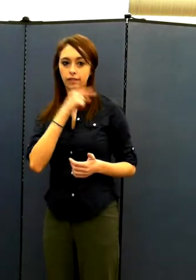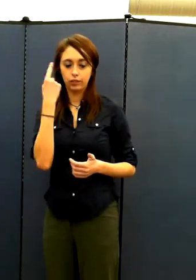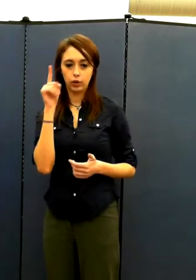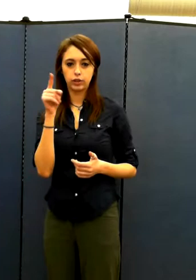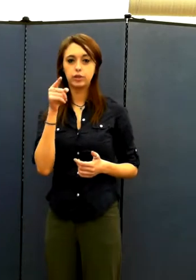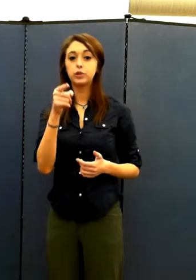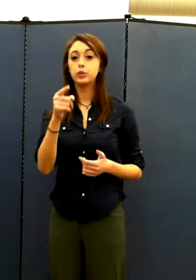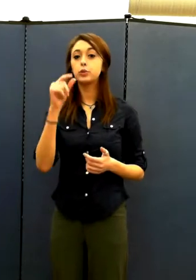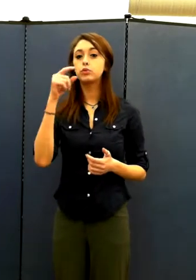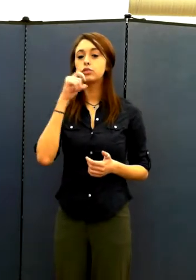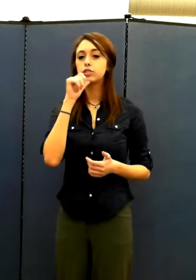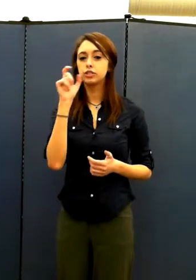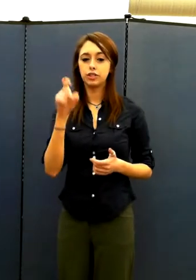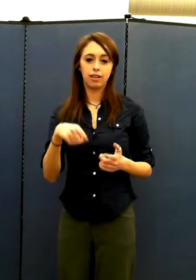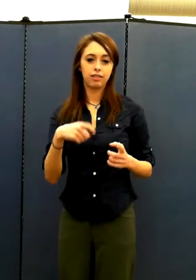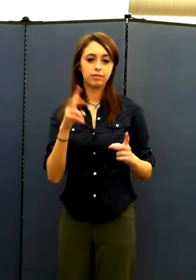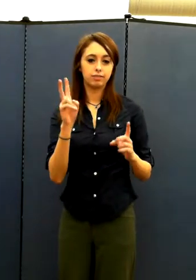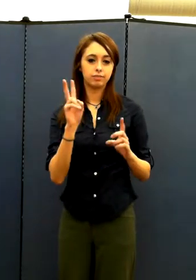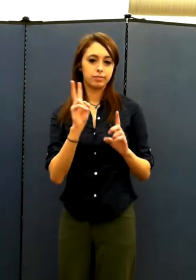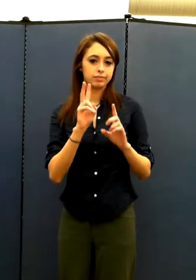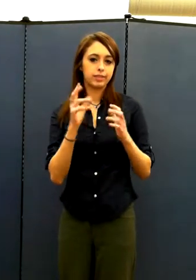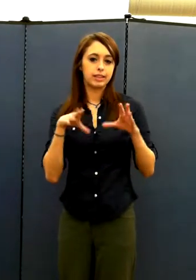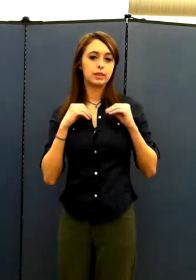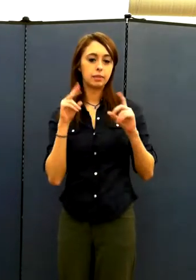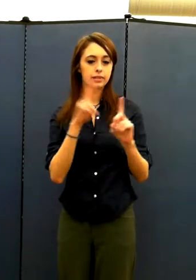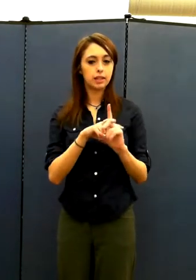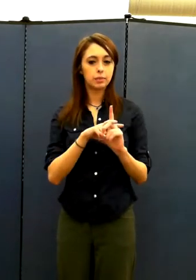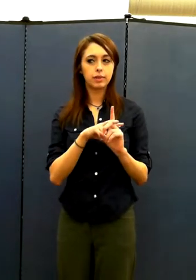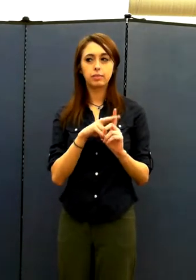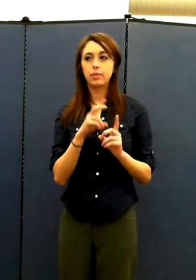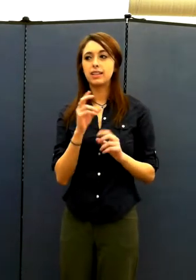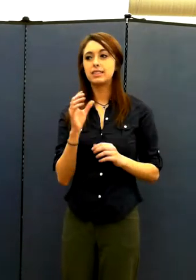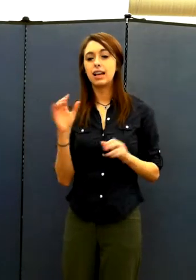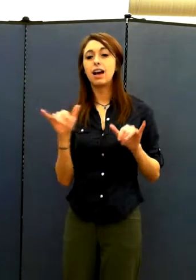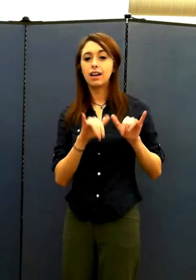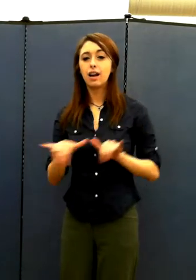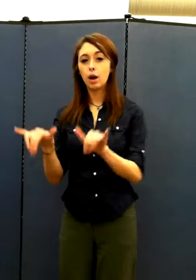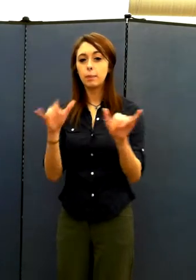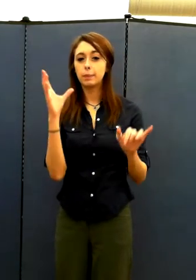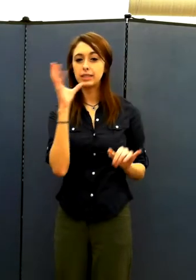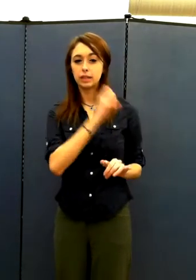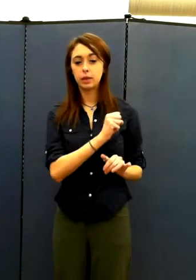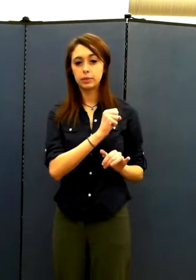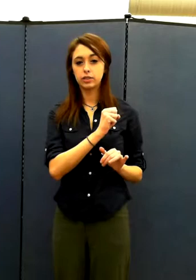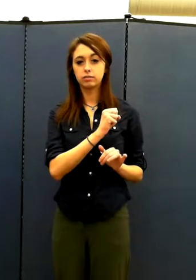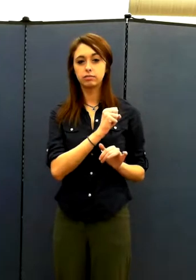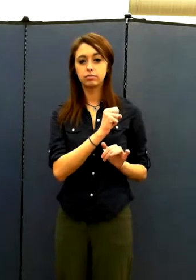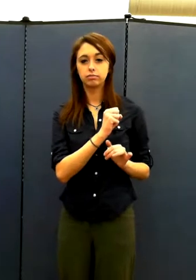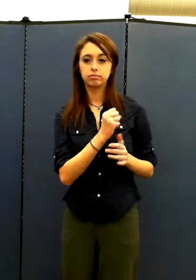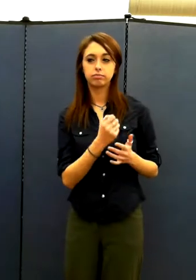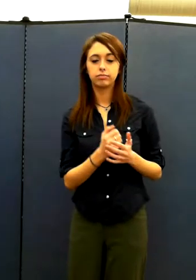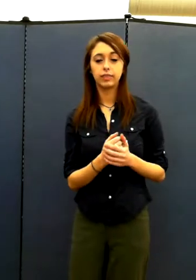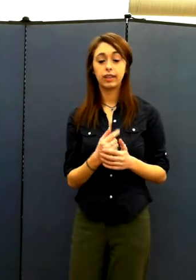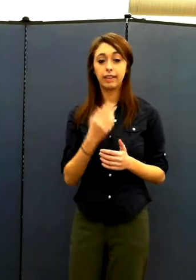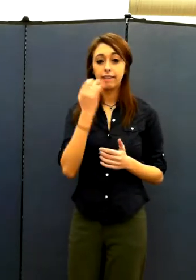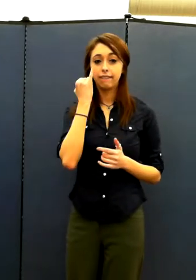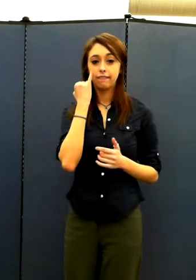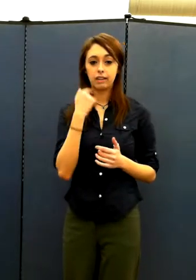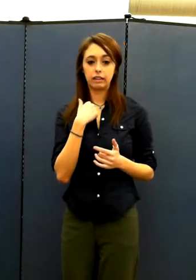that's something, that's a common misperception that people have, because I thought the same thing too. I'm like, well, if I get busted for anything, the interpreting agency hired me,